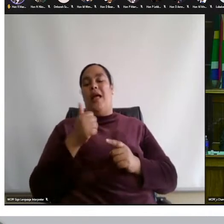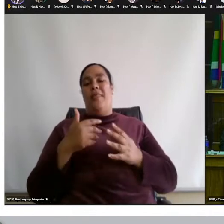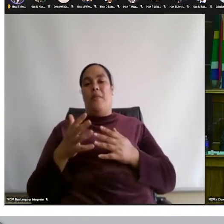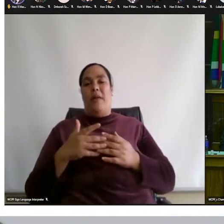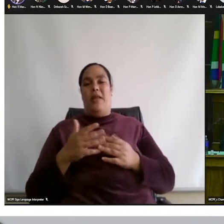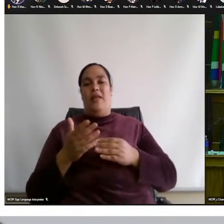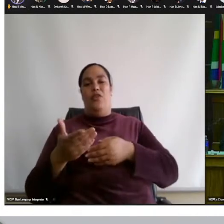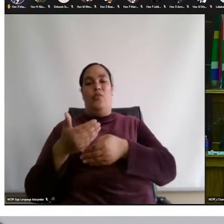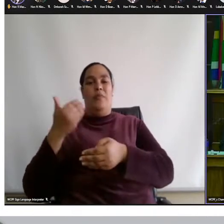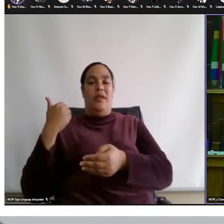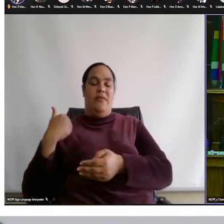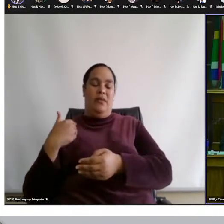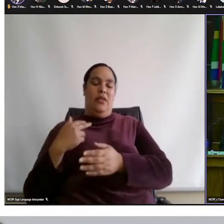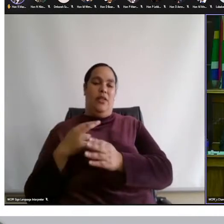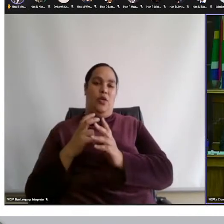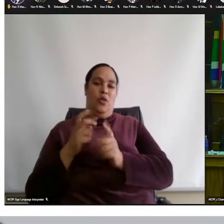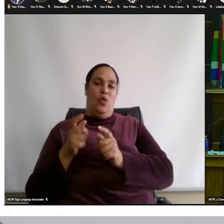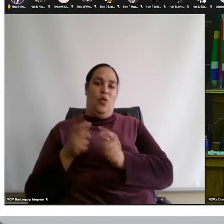please.